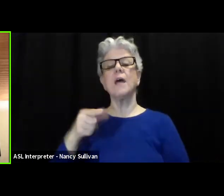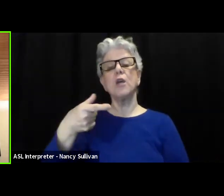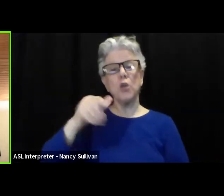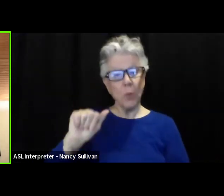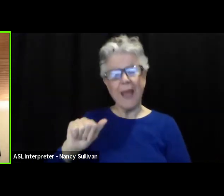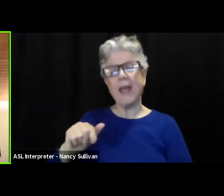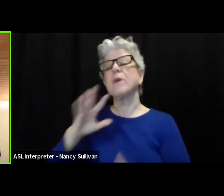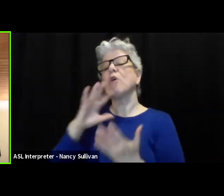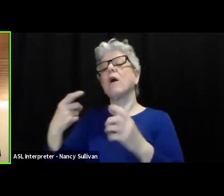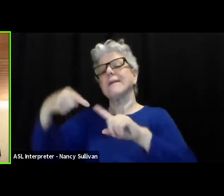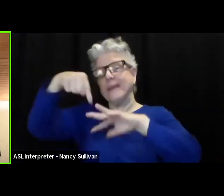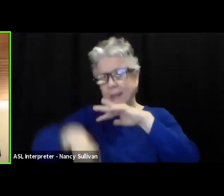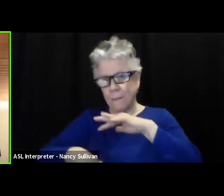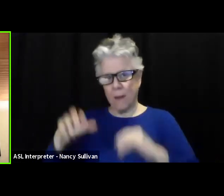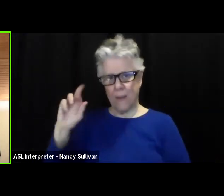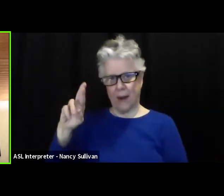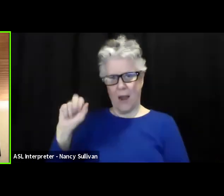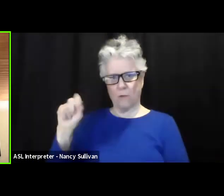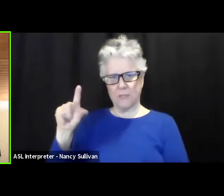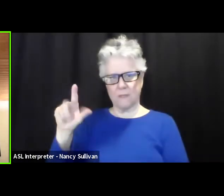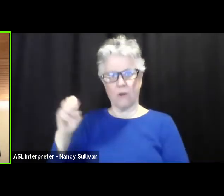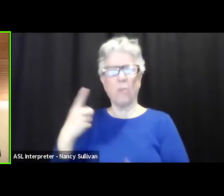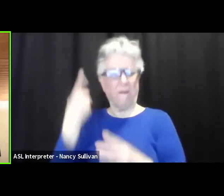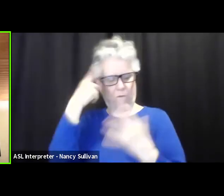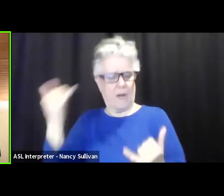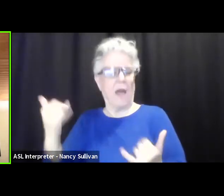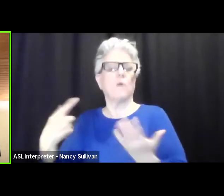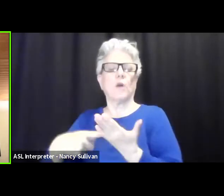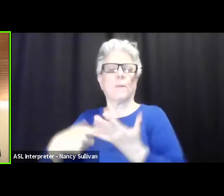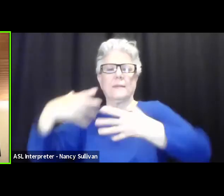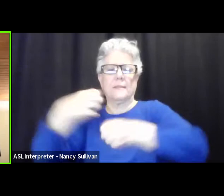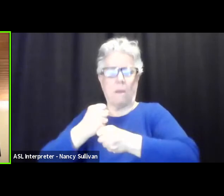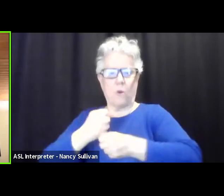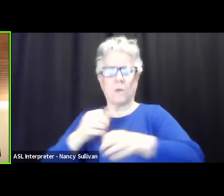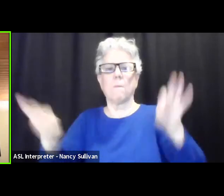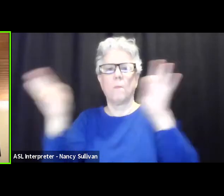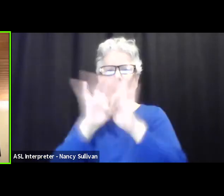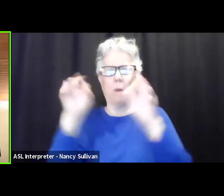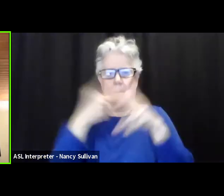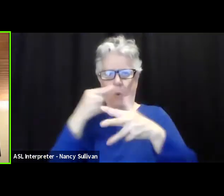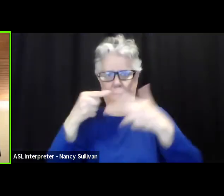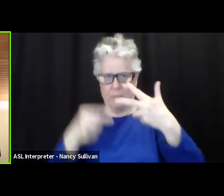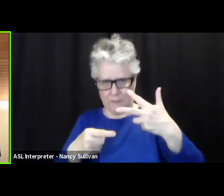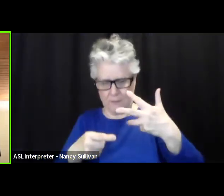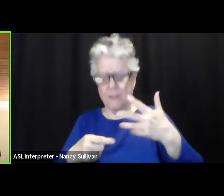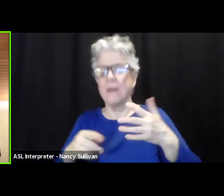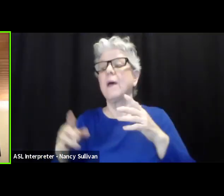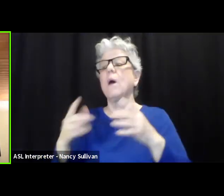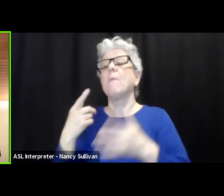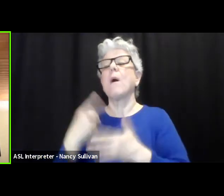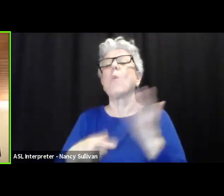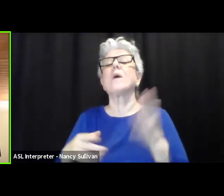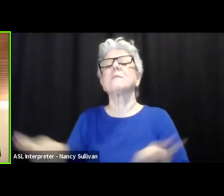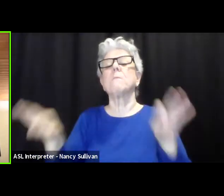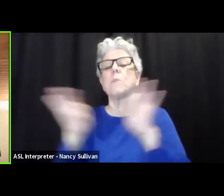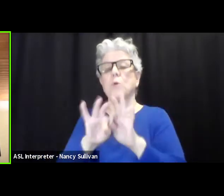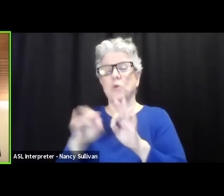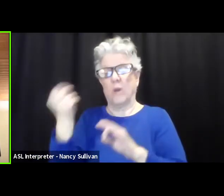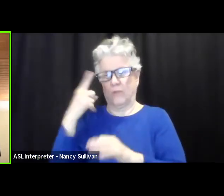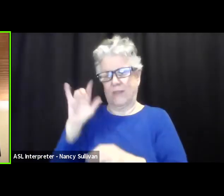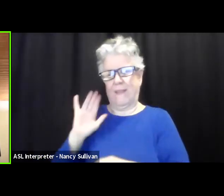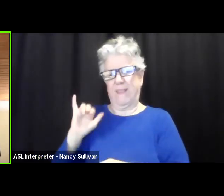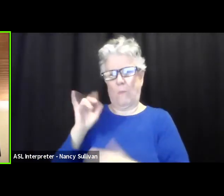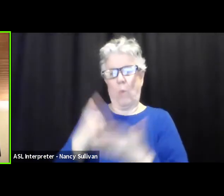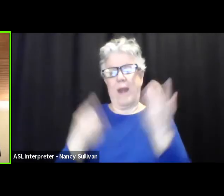For now, I'll summarize the key points from Aristotle that are most important to understanding what happened in the 16th century.